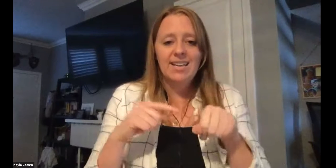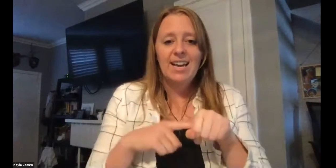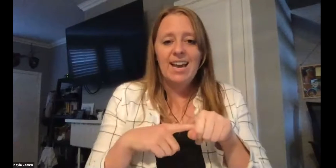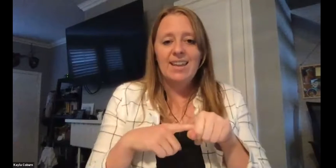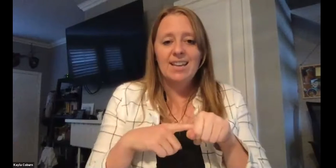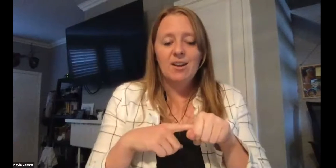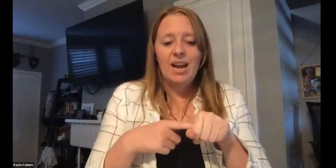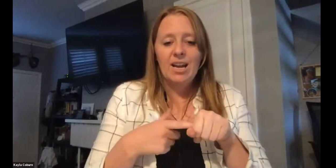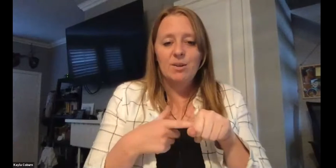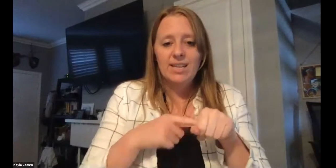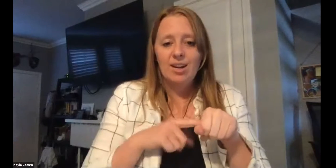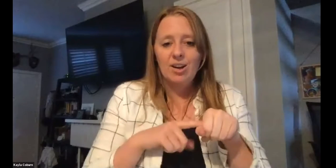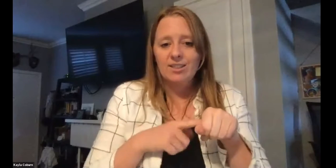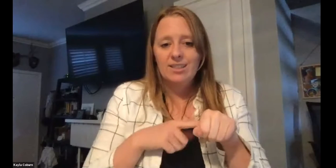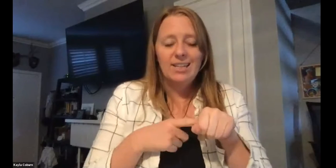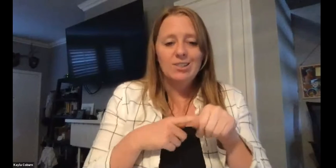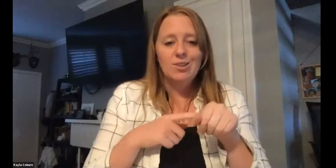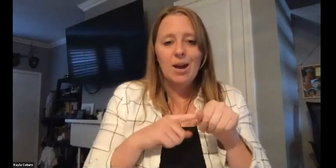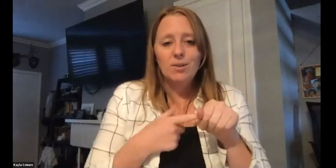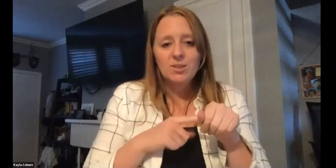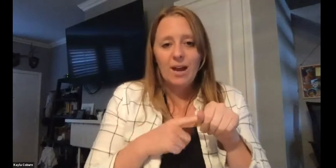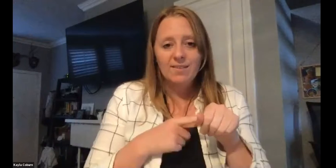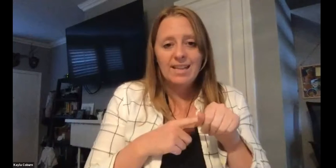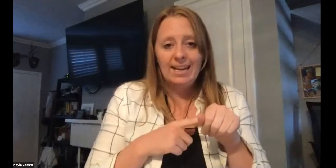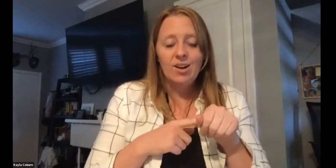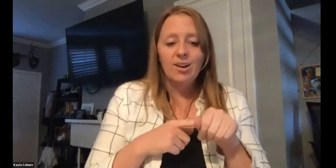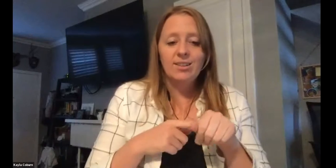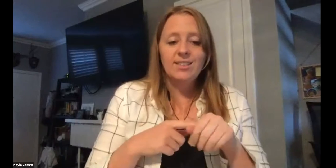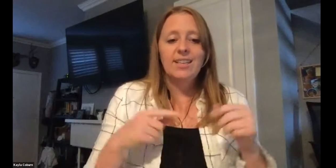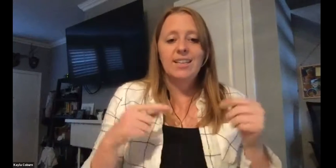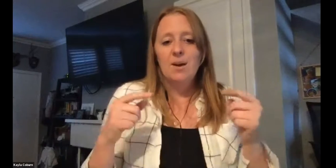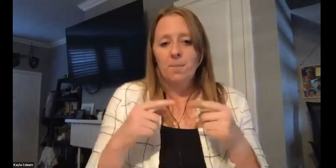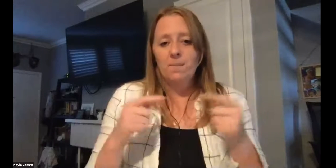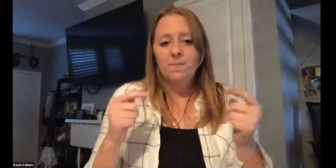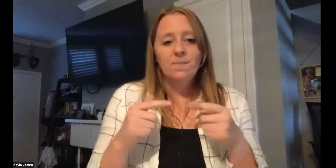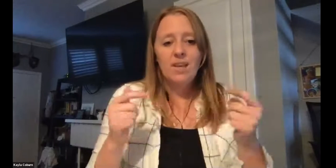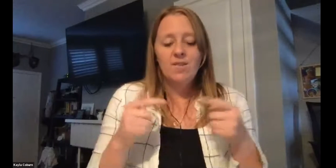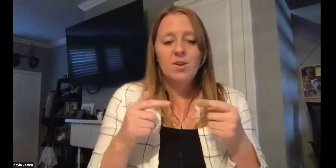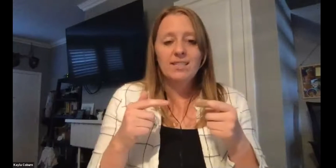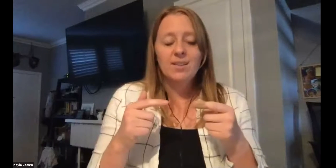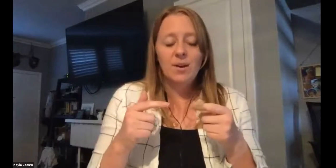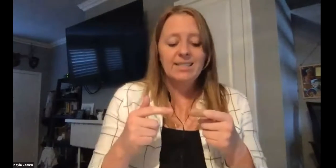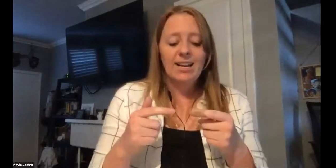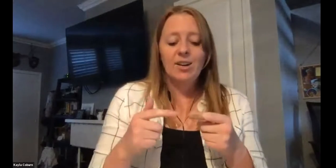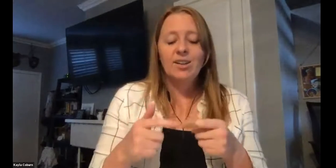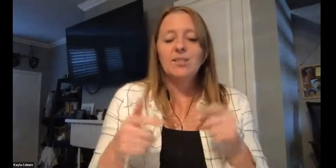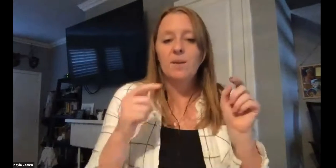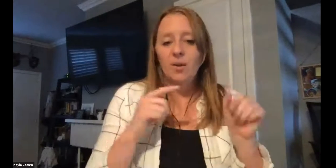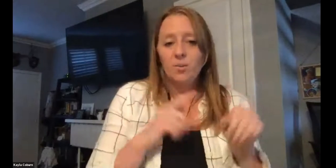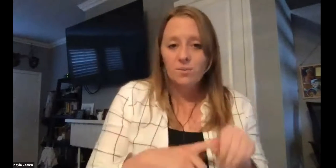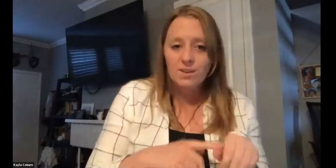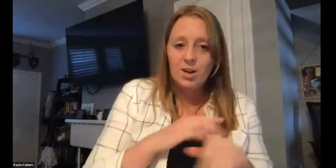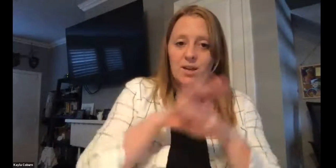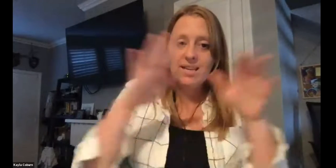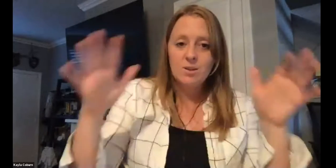fist, and then his other hand would sign hurt. So that was his way of signing hurt. Um, Even though this is the way to sign hurt,